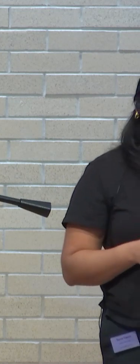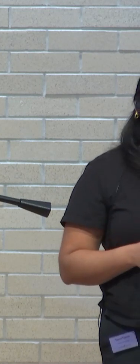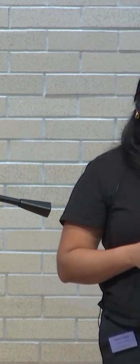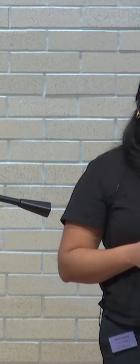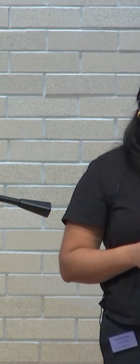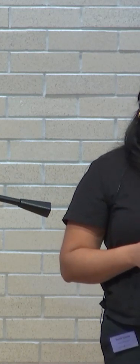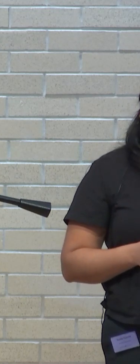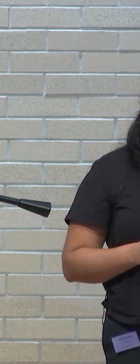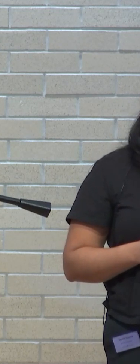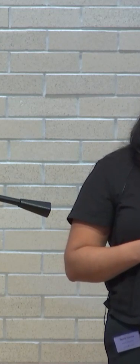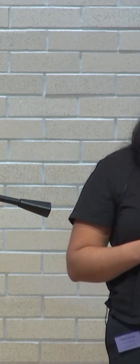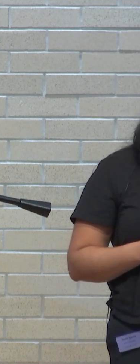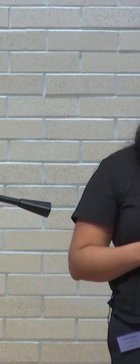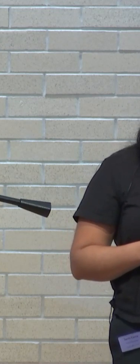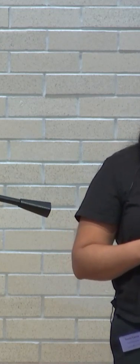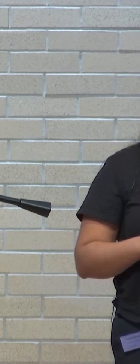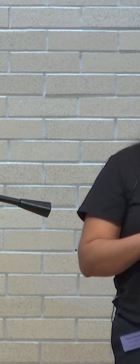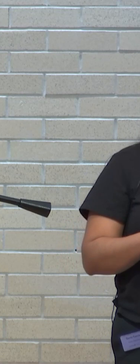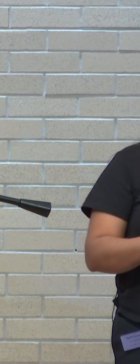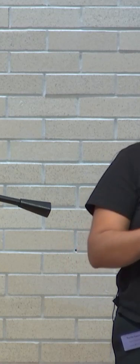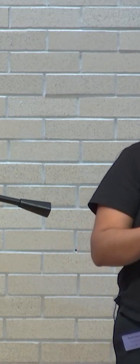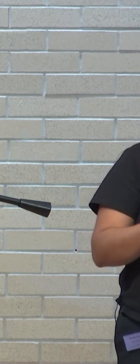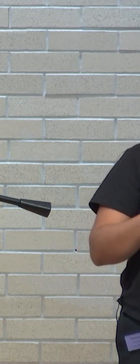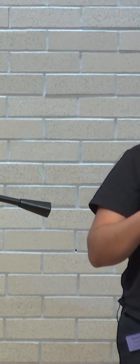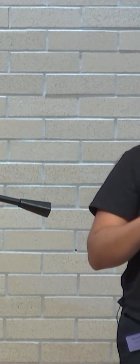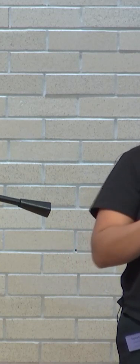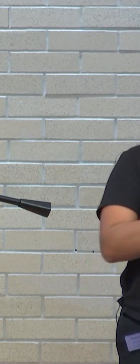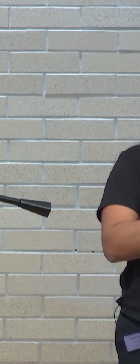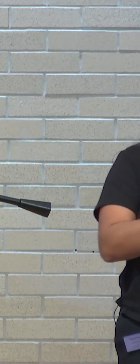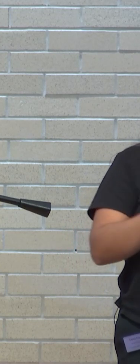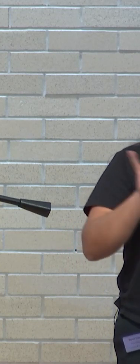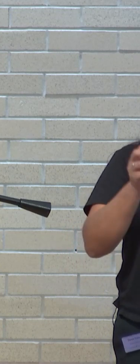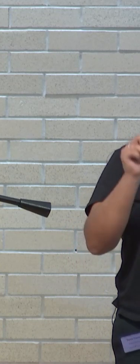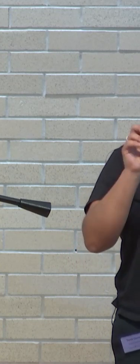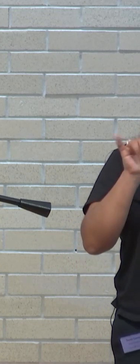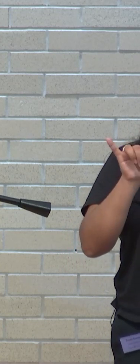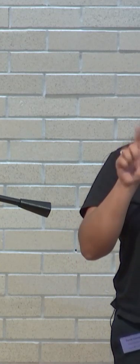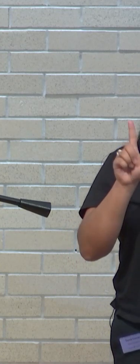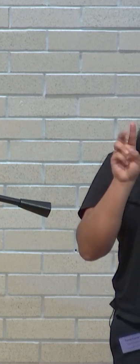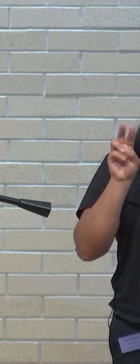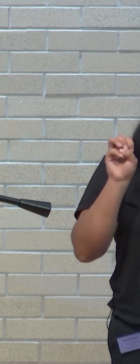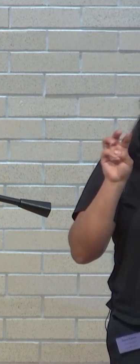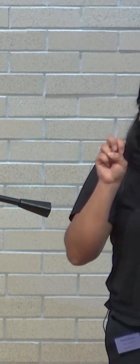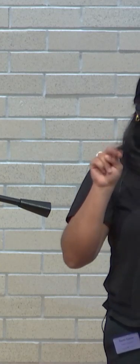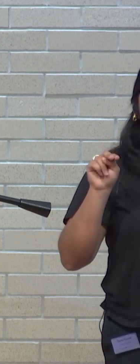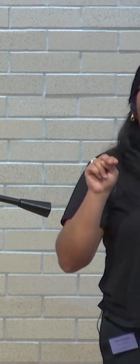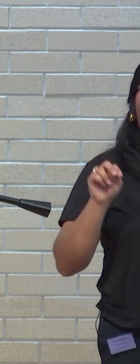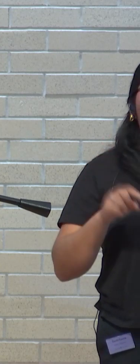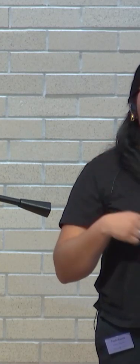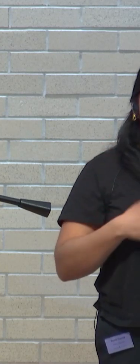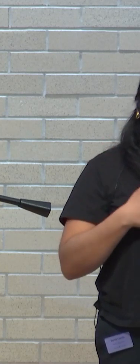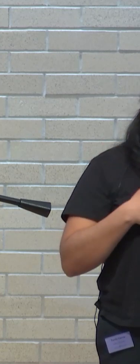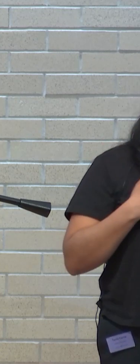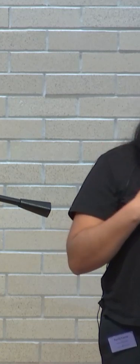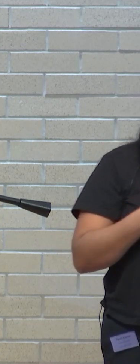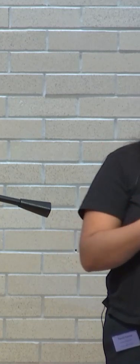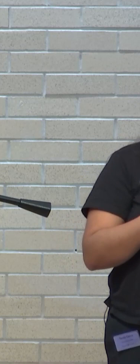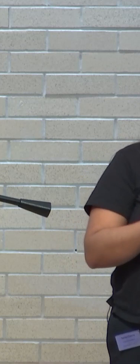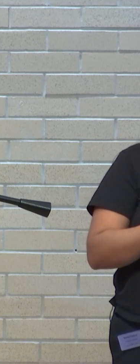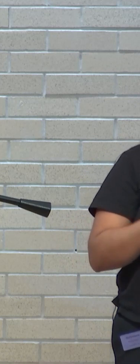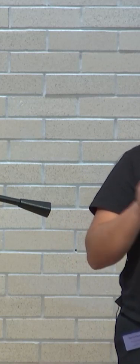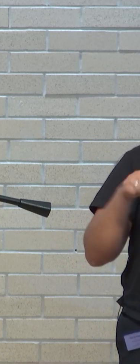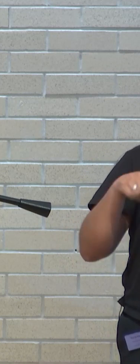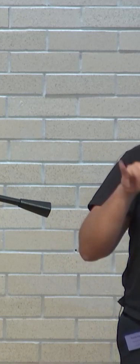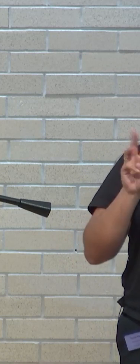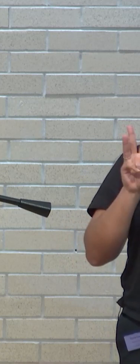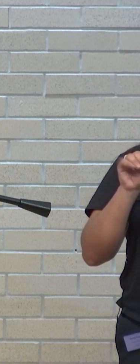Until I started to meet with Jesse Lowen about academics, then we would talk about how it felt to come to a PWI and